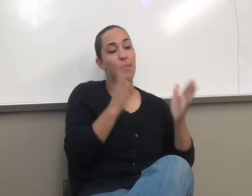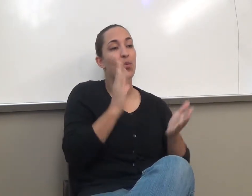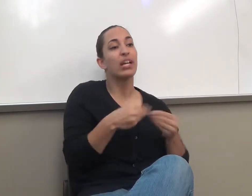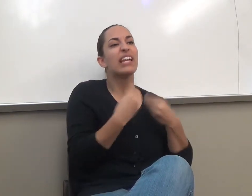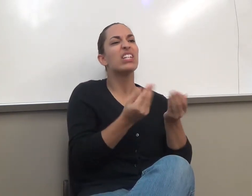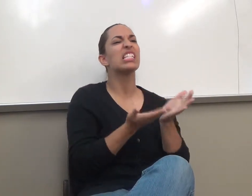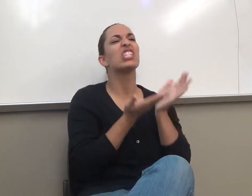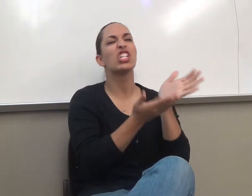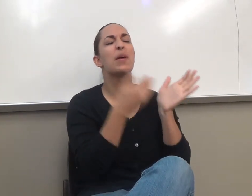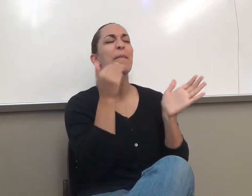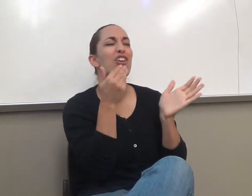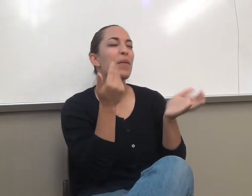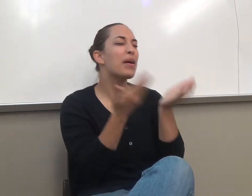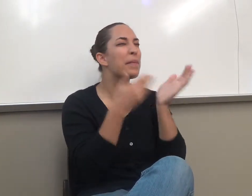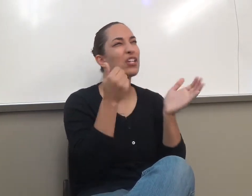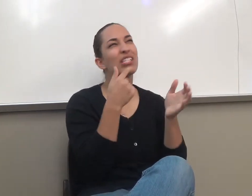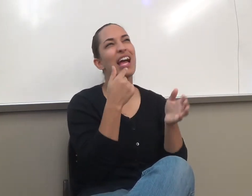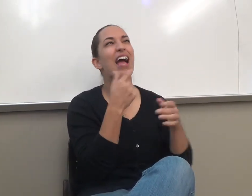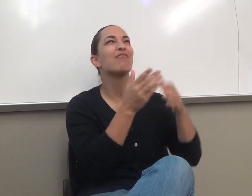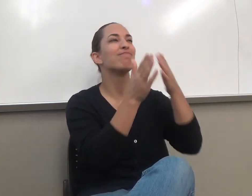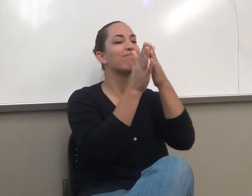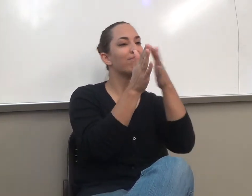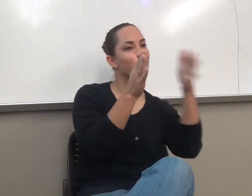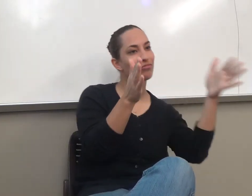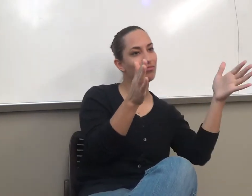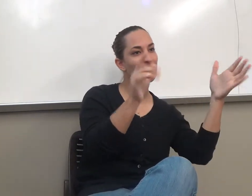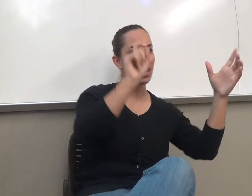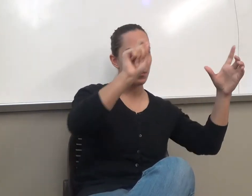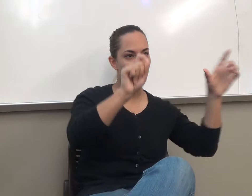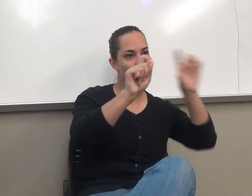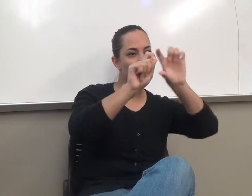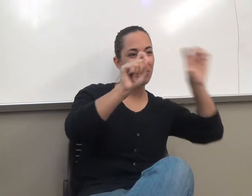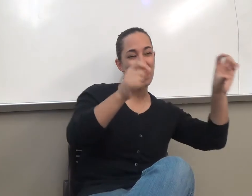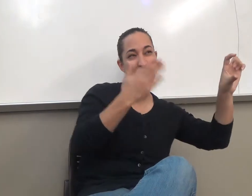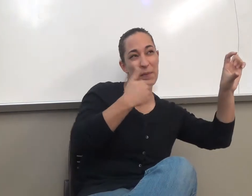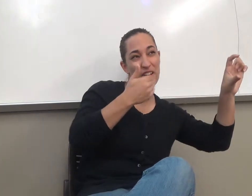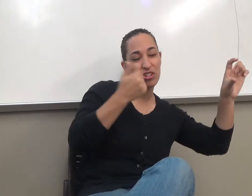Esmeralda and I made Valentine. What is that? What does PL mean?